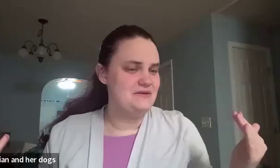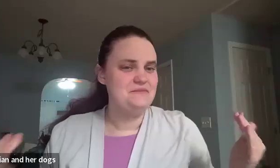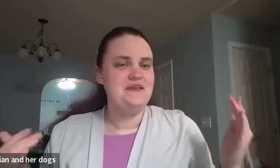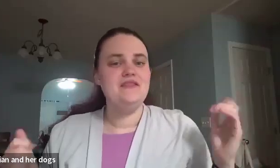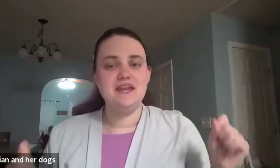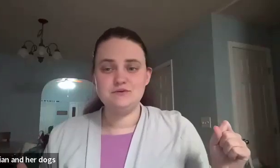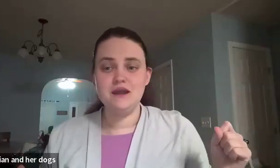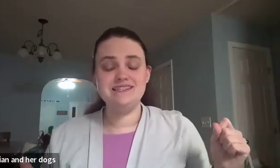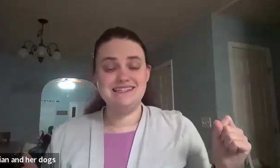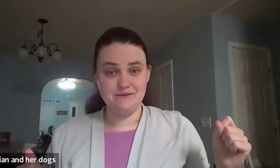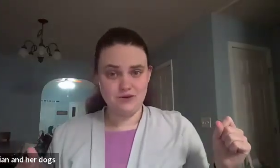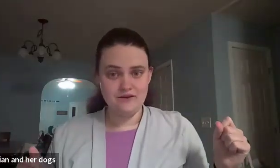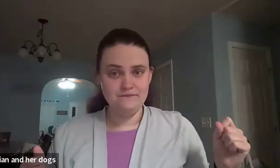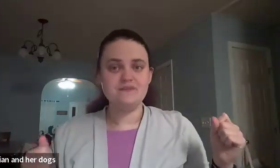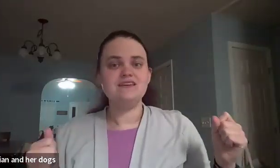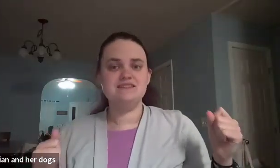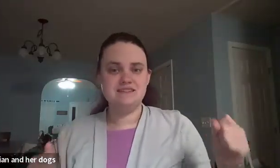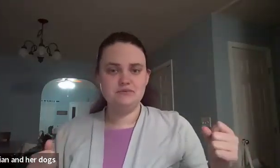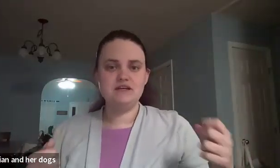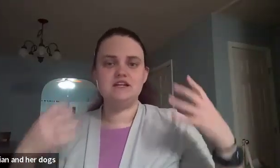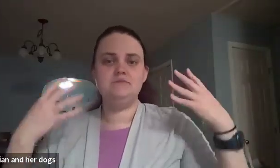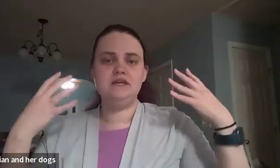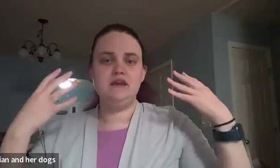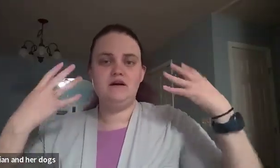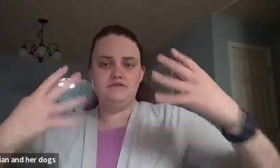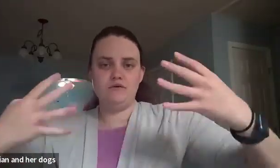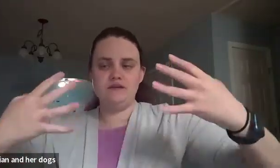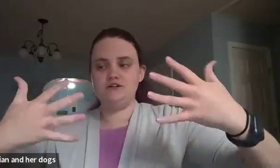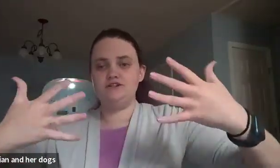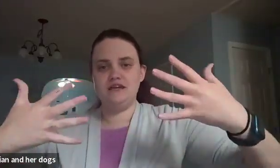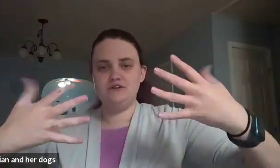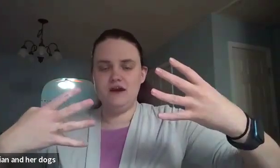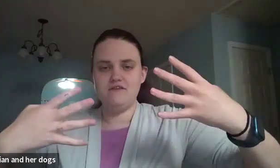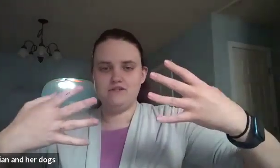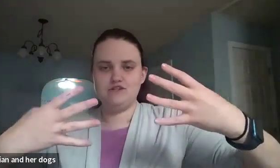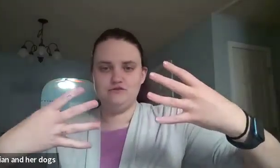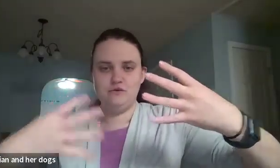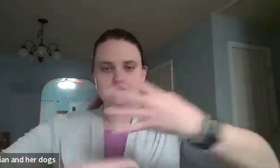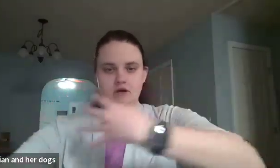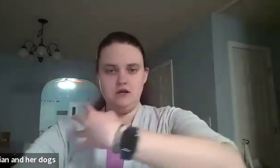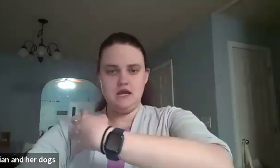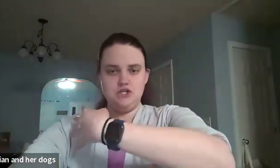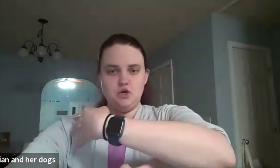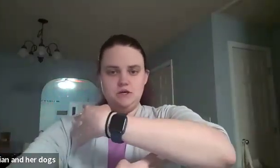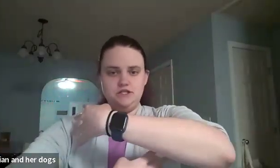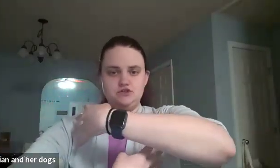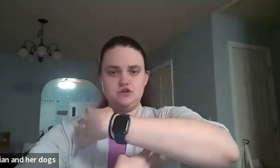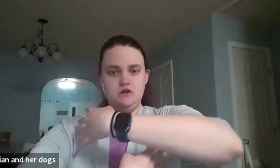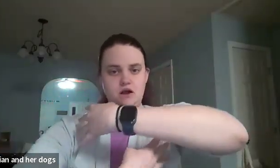So the next one we have is zebra. Zebra is going to be 4 fingers. You can do 5. I'm just going to do 4. And you're going to start on